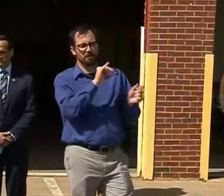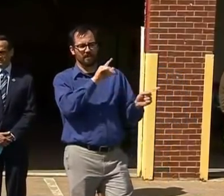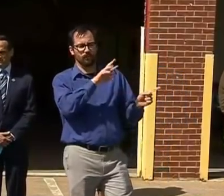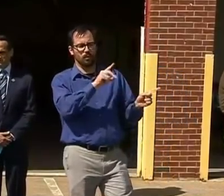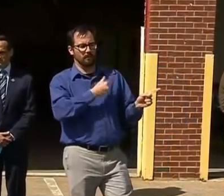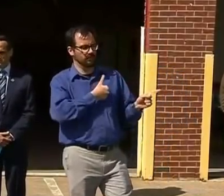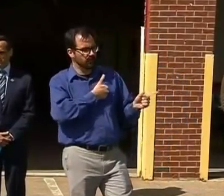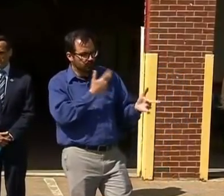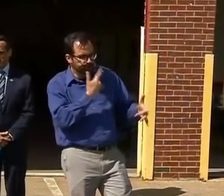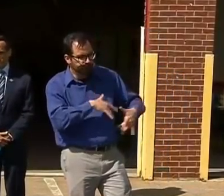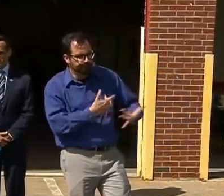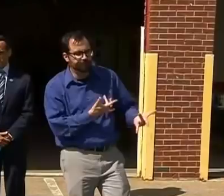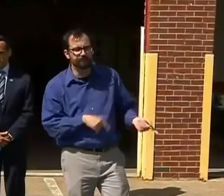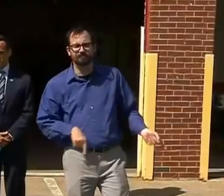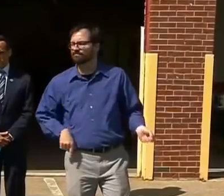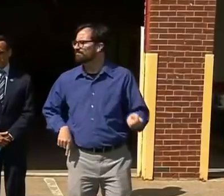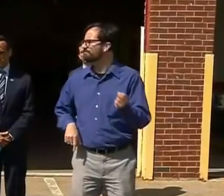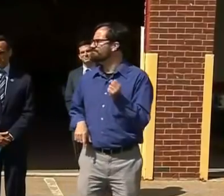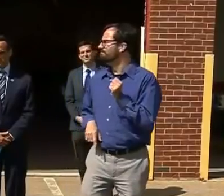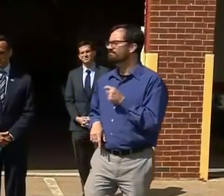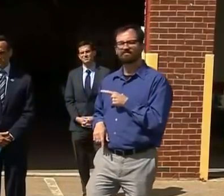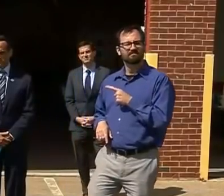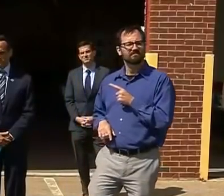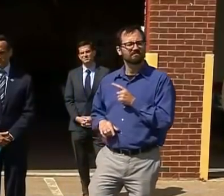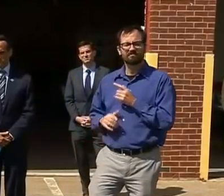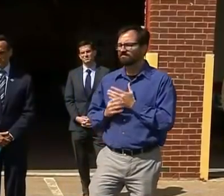The answer is yes in both cases.